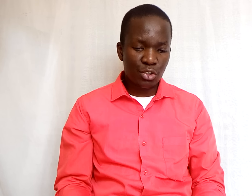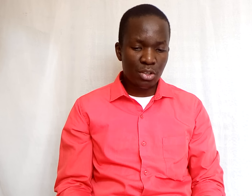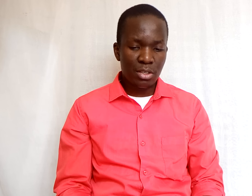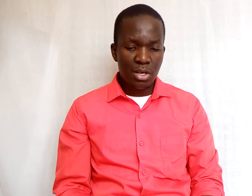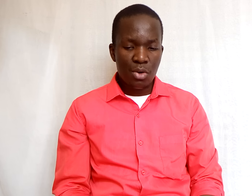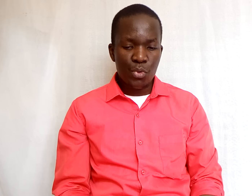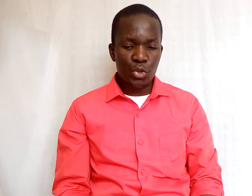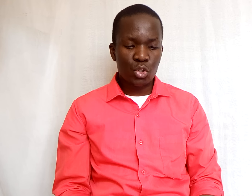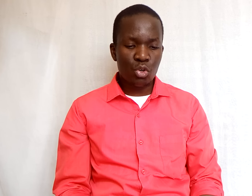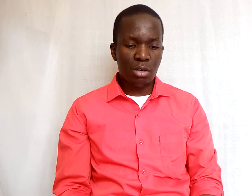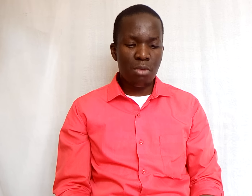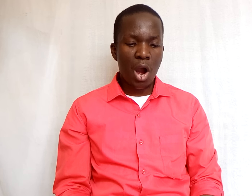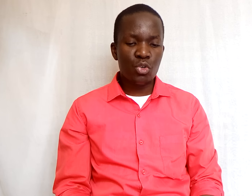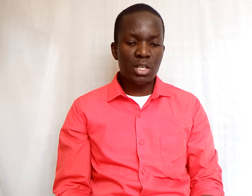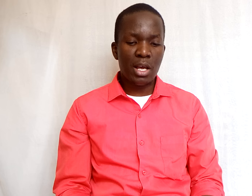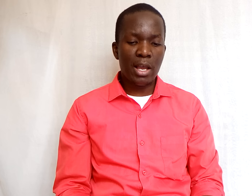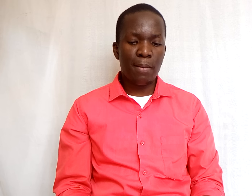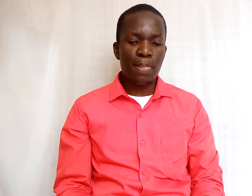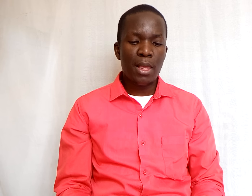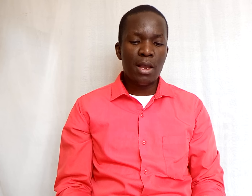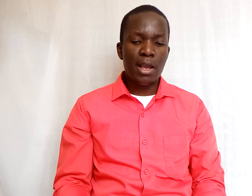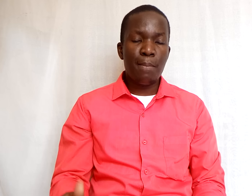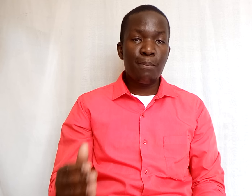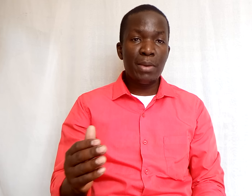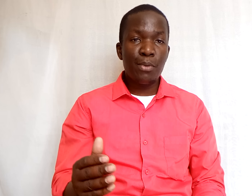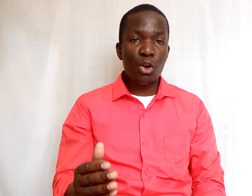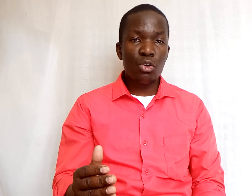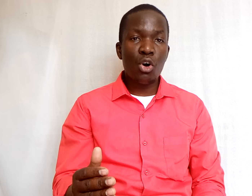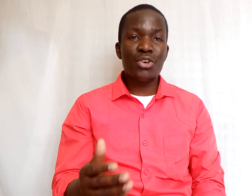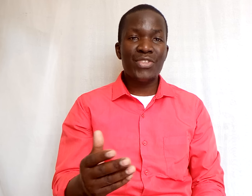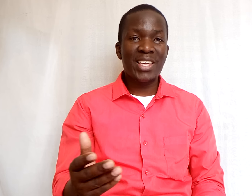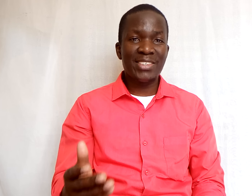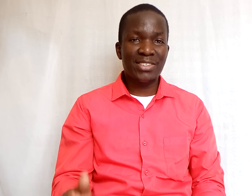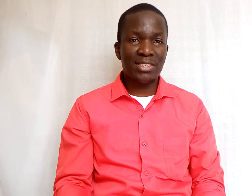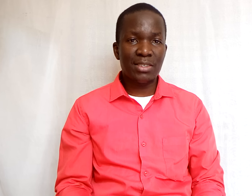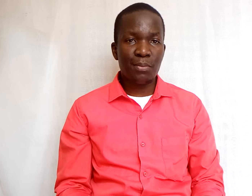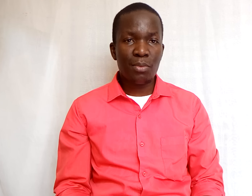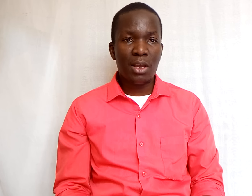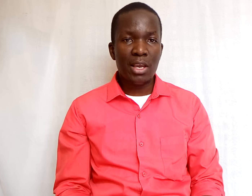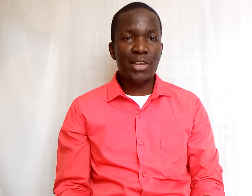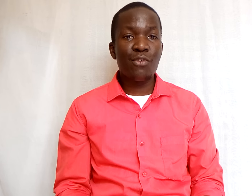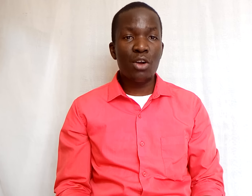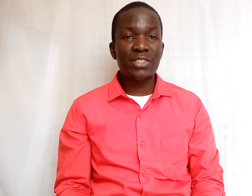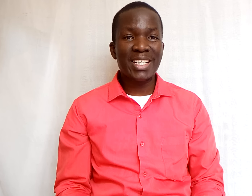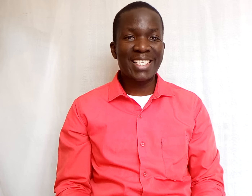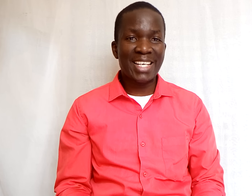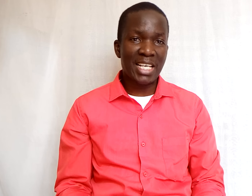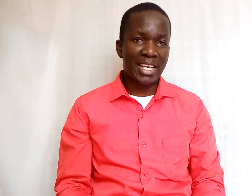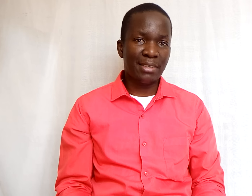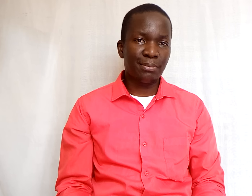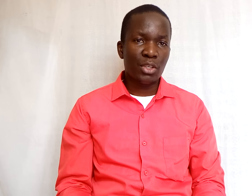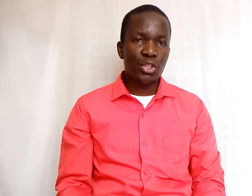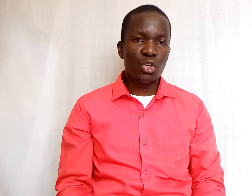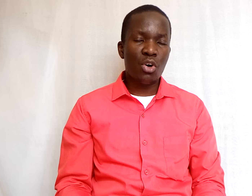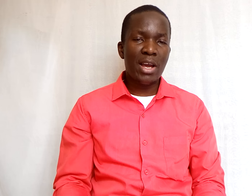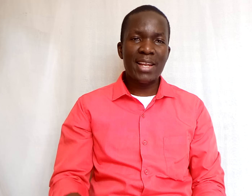lesson, we also talk about people or things involved in catering. So